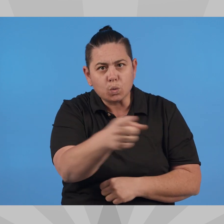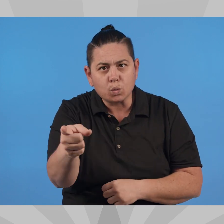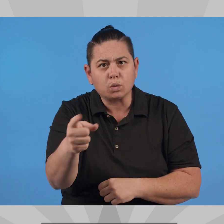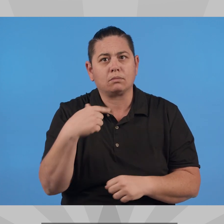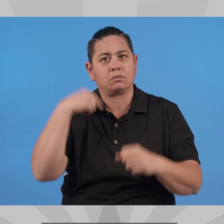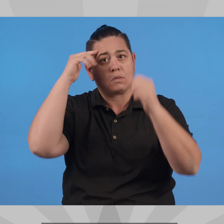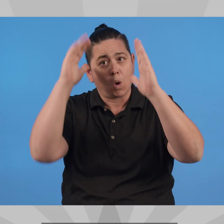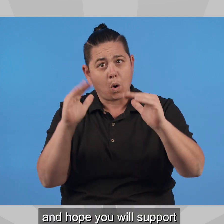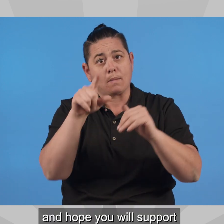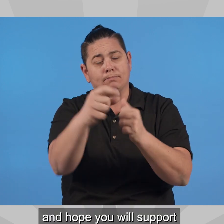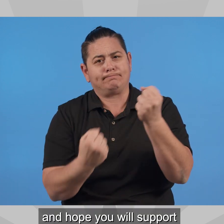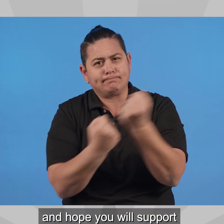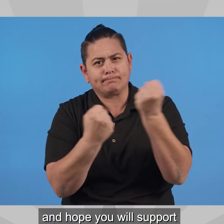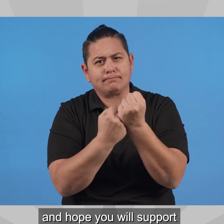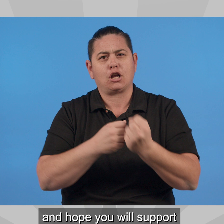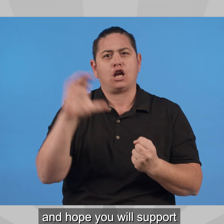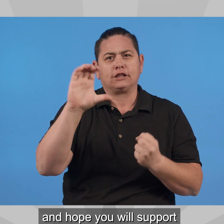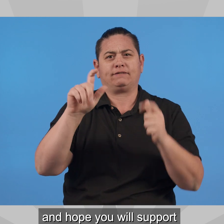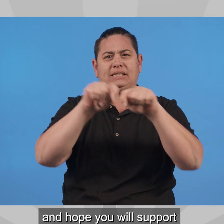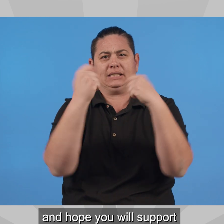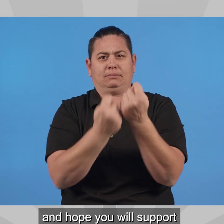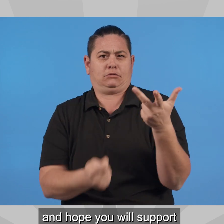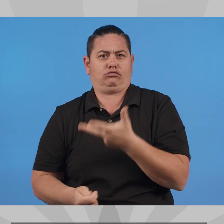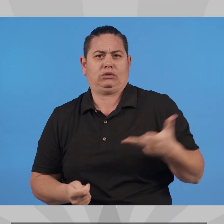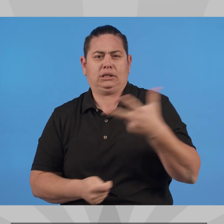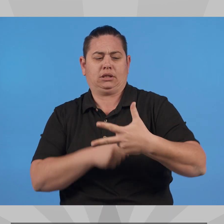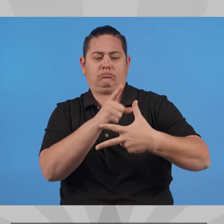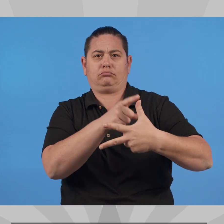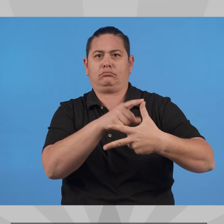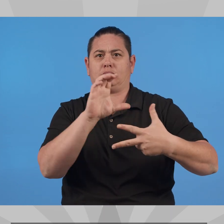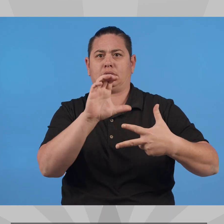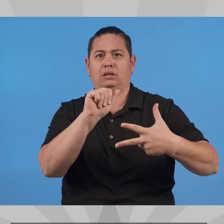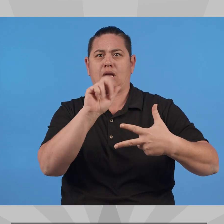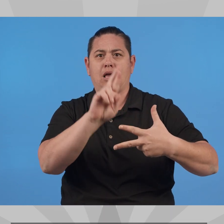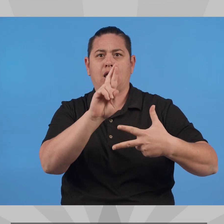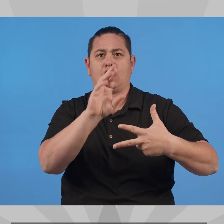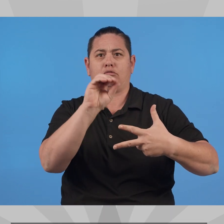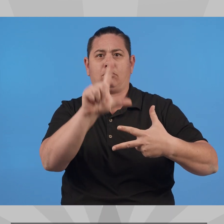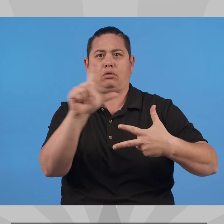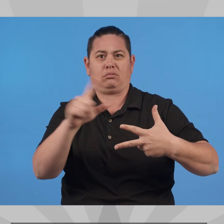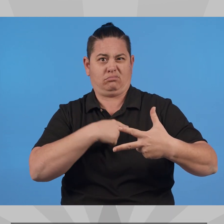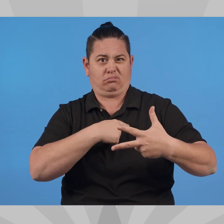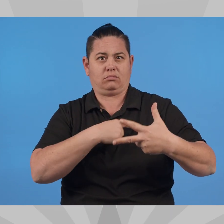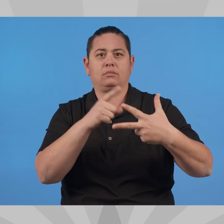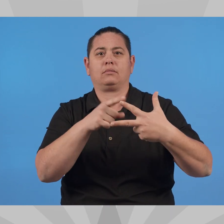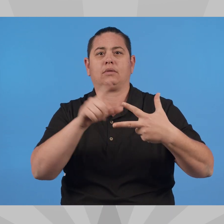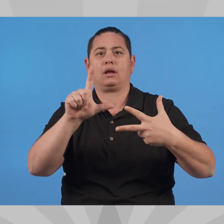I'm honored to serve you and hope you will support your conservative team of Carroll, Livingston, and